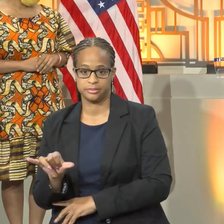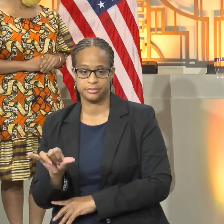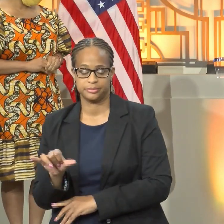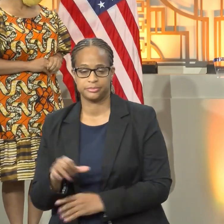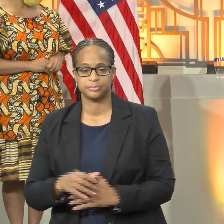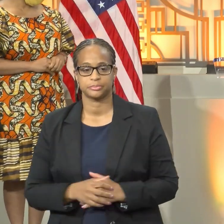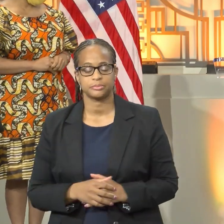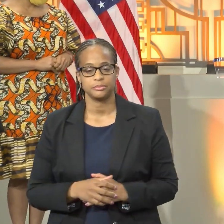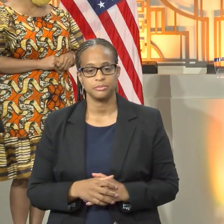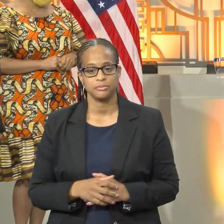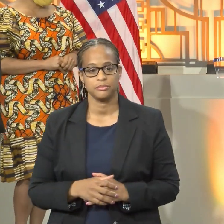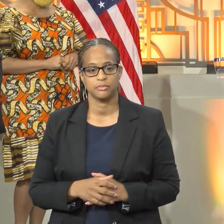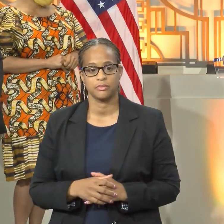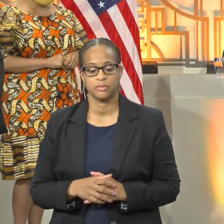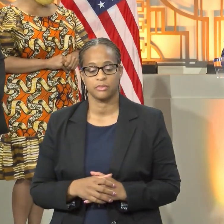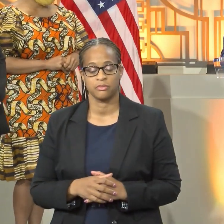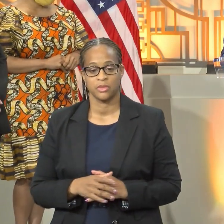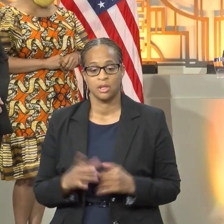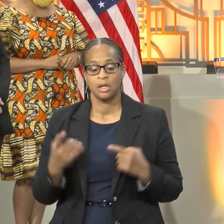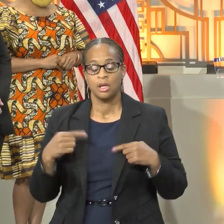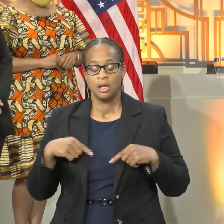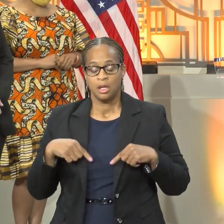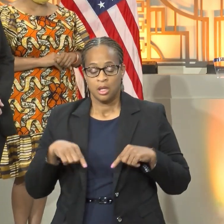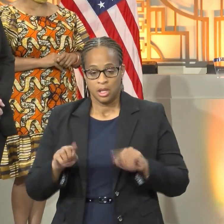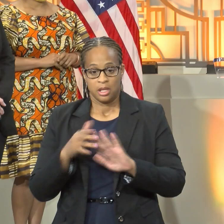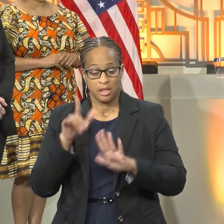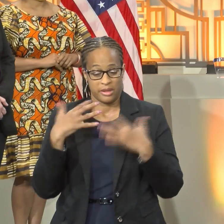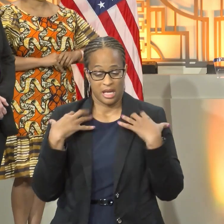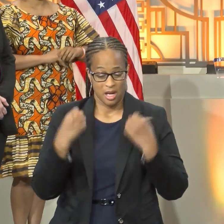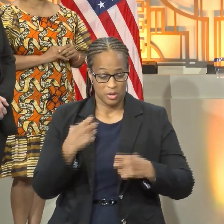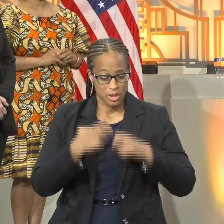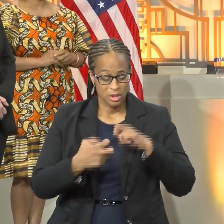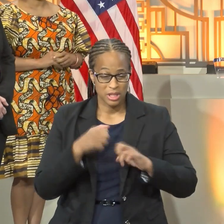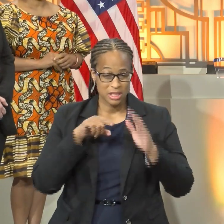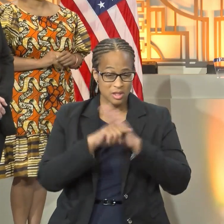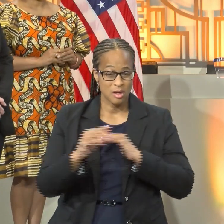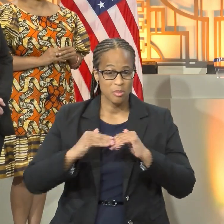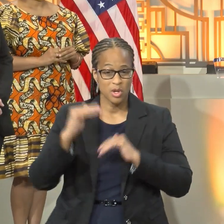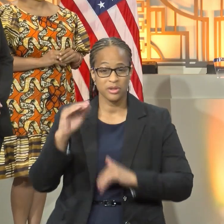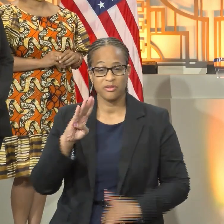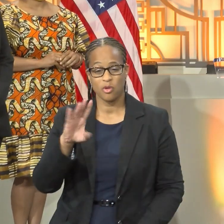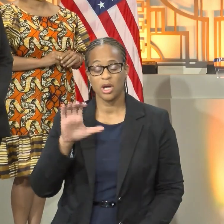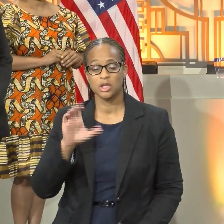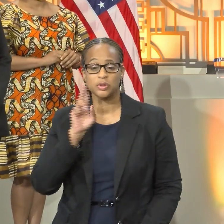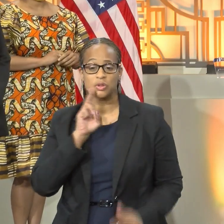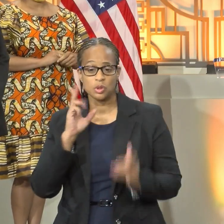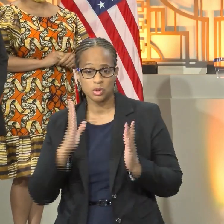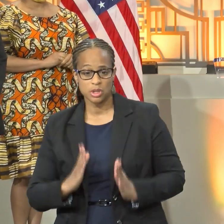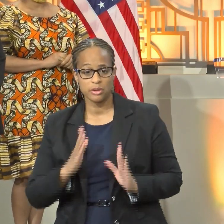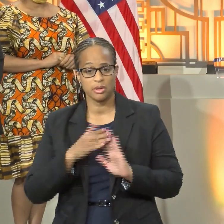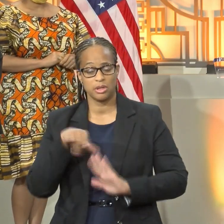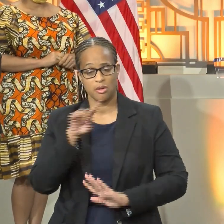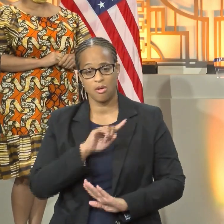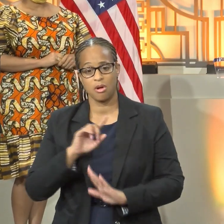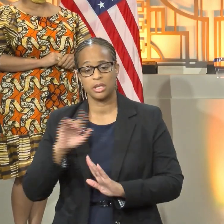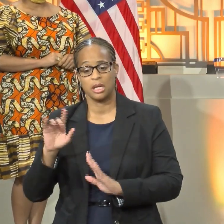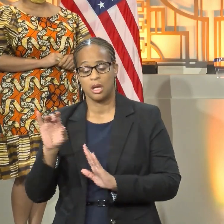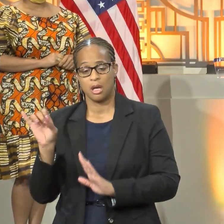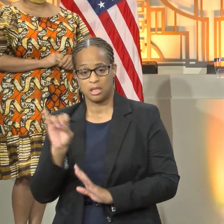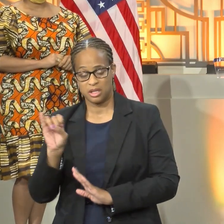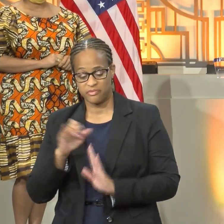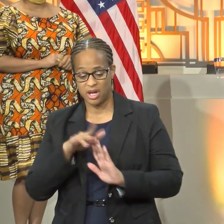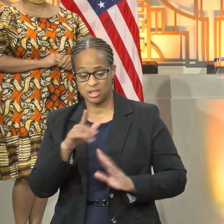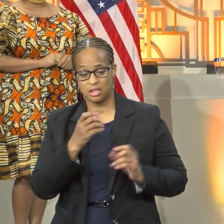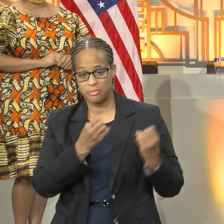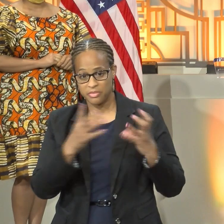Amid an unprecedented health crisis that has killed more than 400 Houstonians and infected thousands of our family,